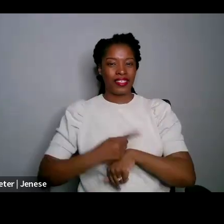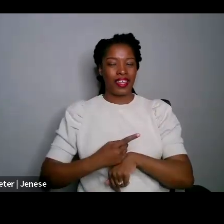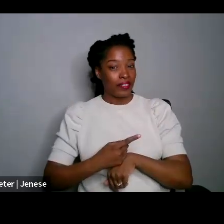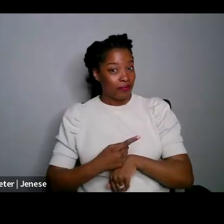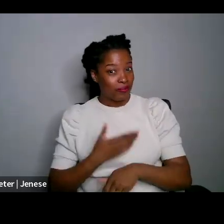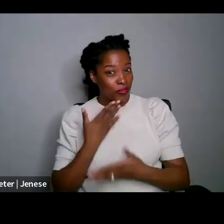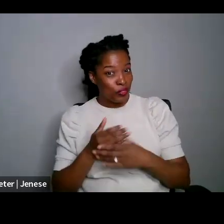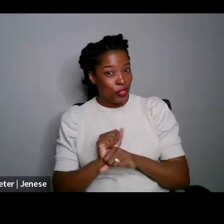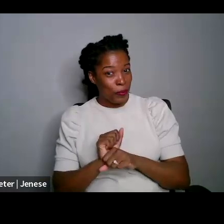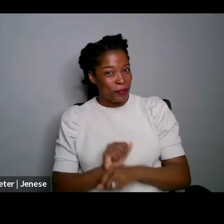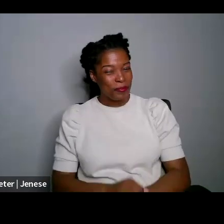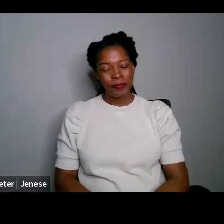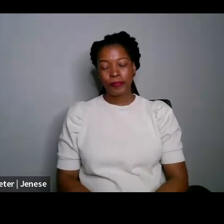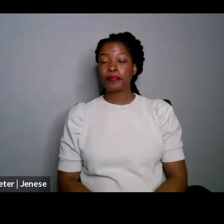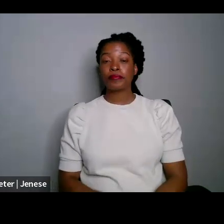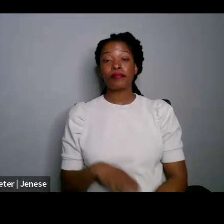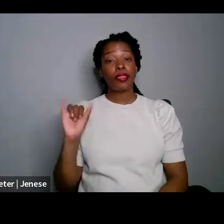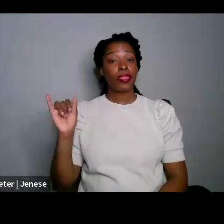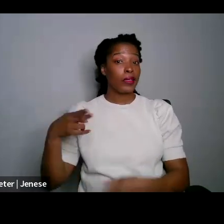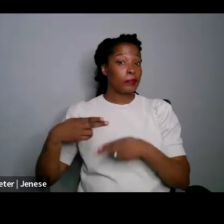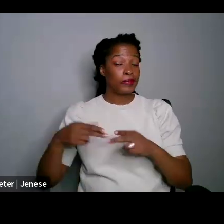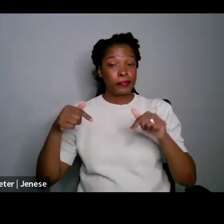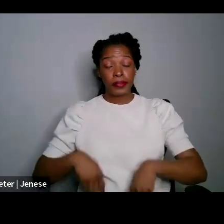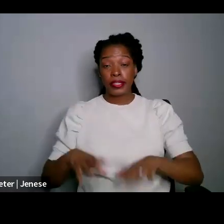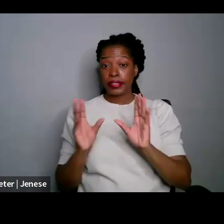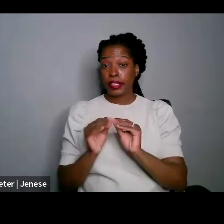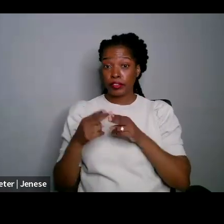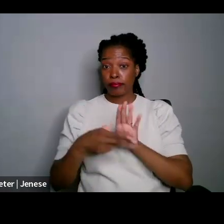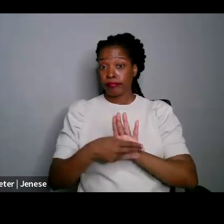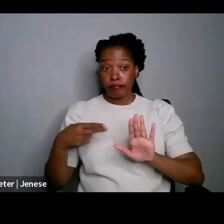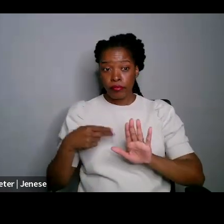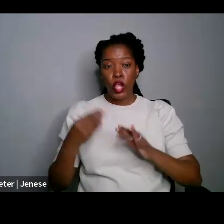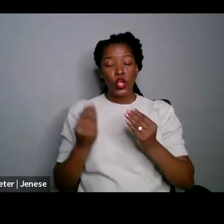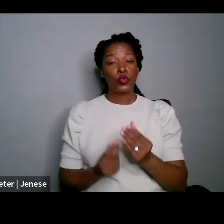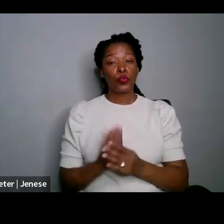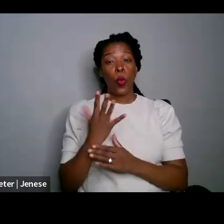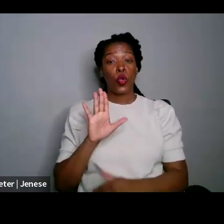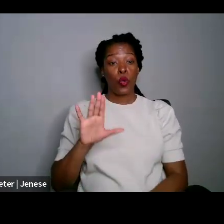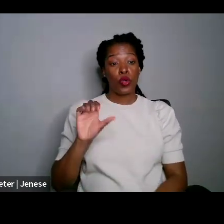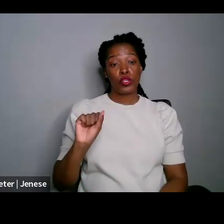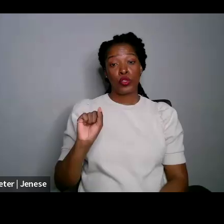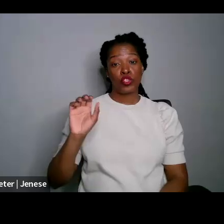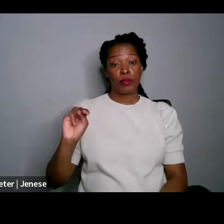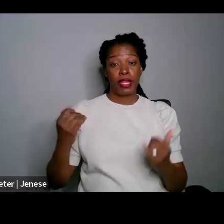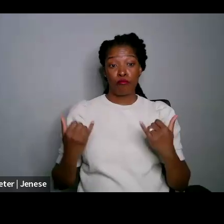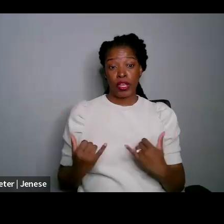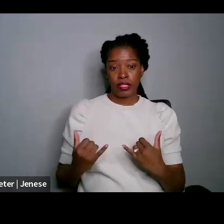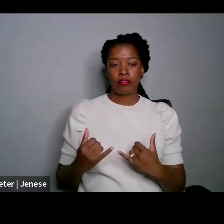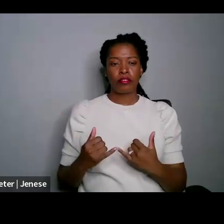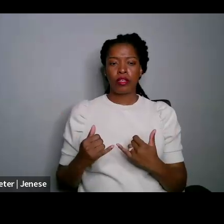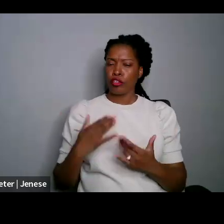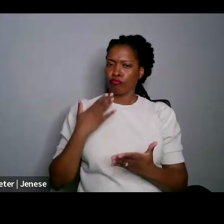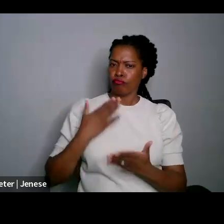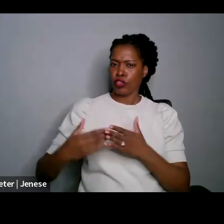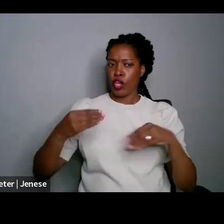Nikki said, this session is called Growing Your Social Media Presence, Practical Marketing Strategies on Any Budget.